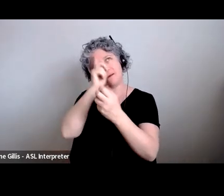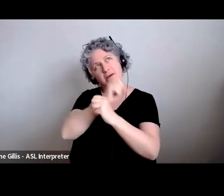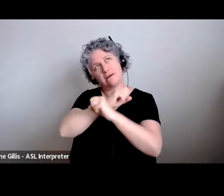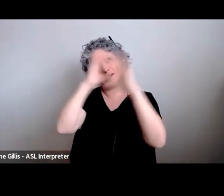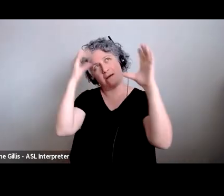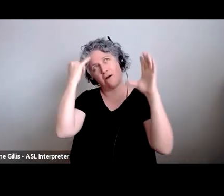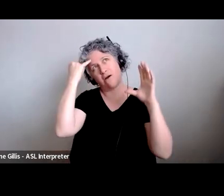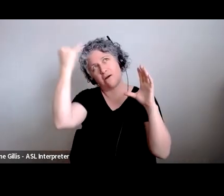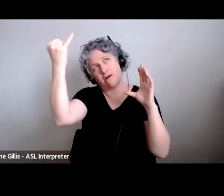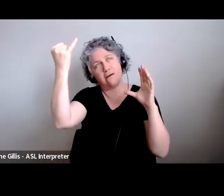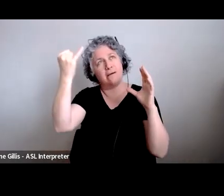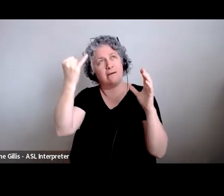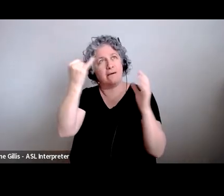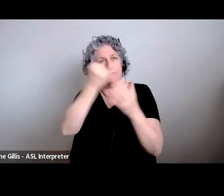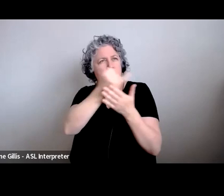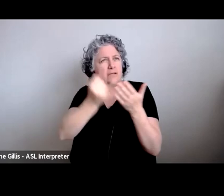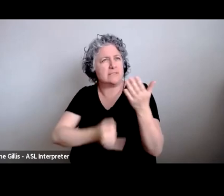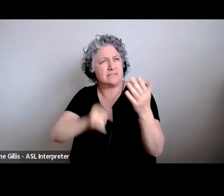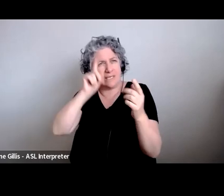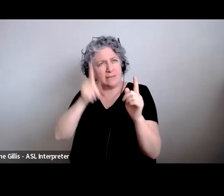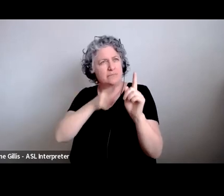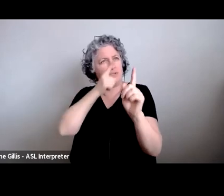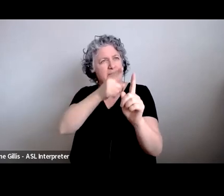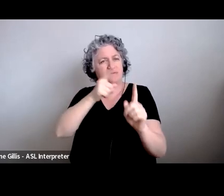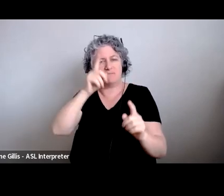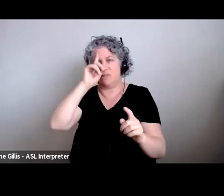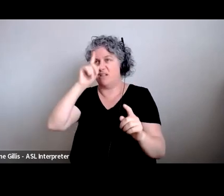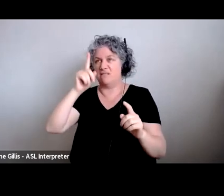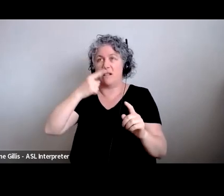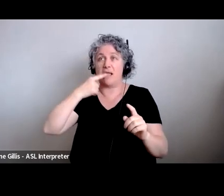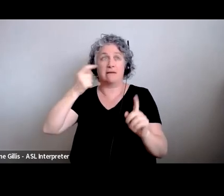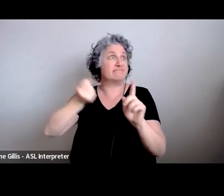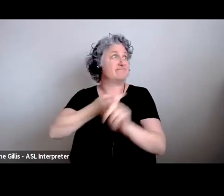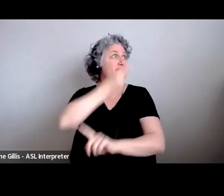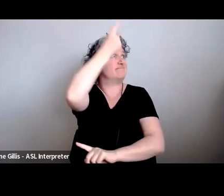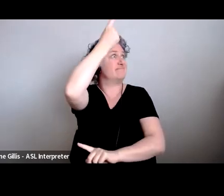objective. Okay, interesting. Daryl,